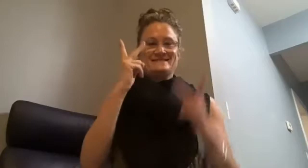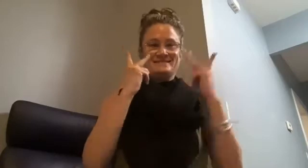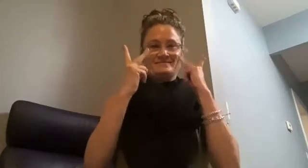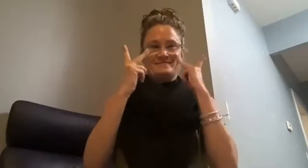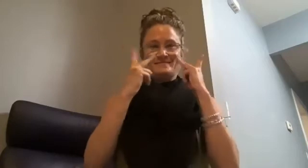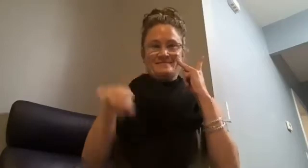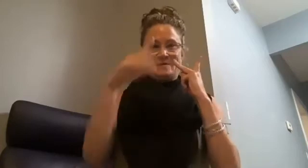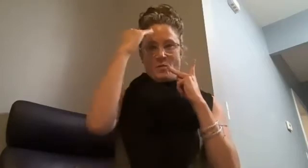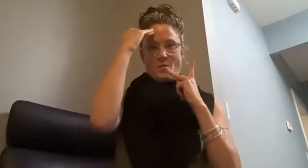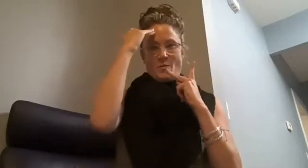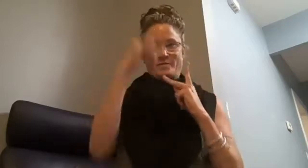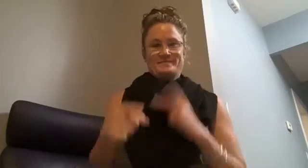know. I